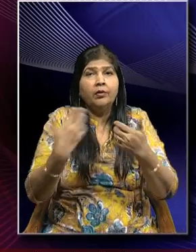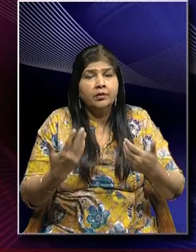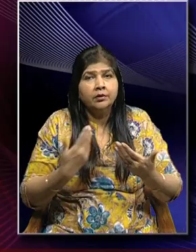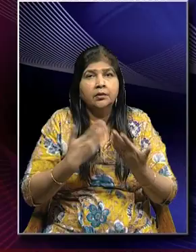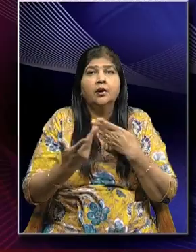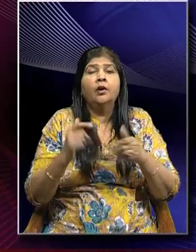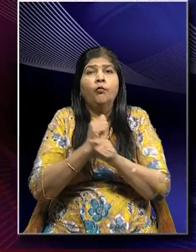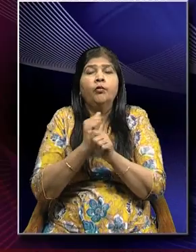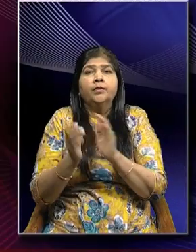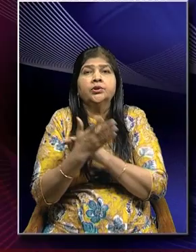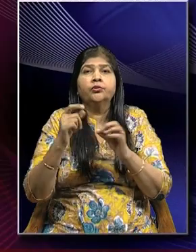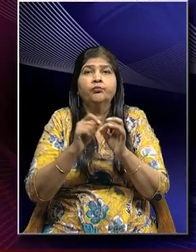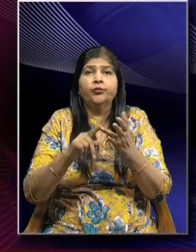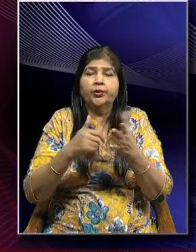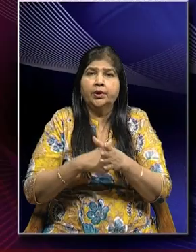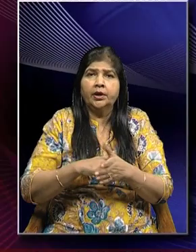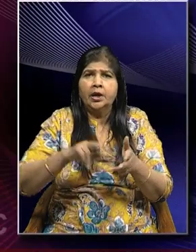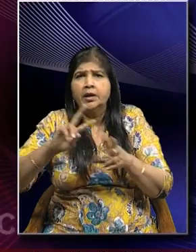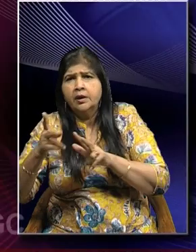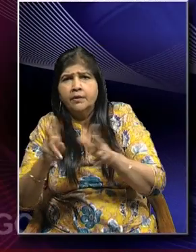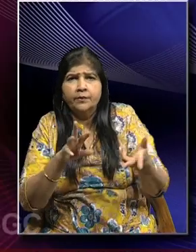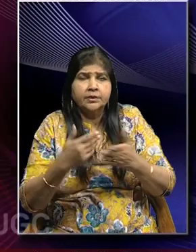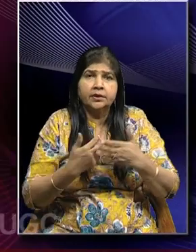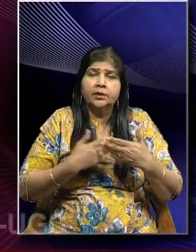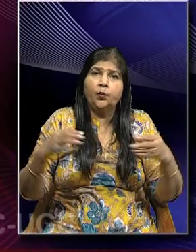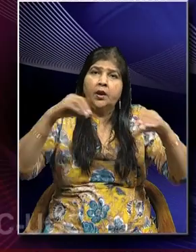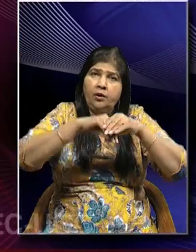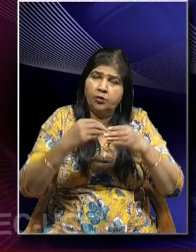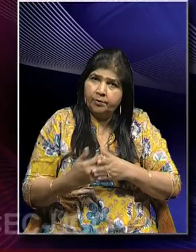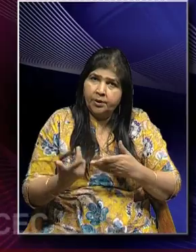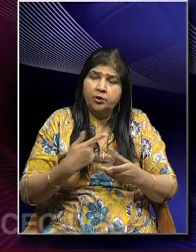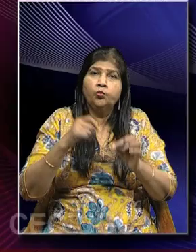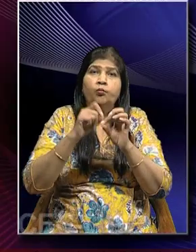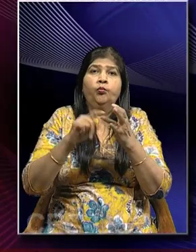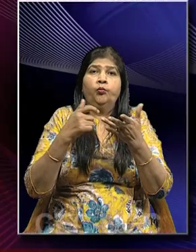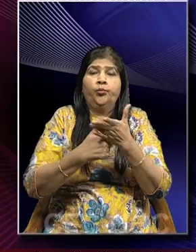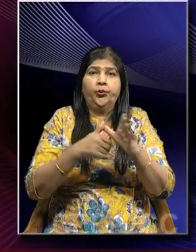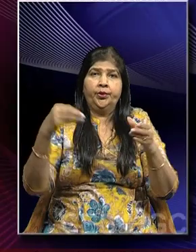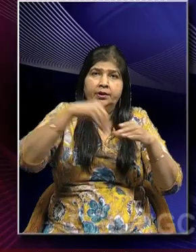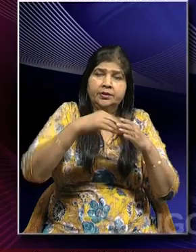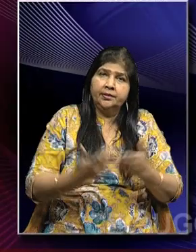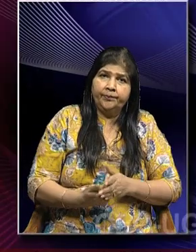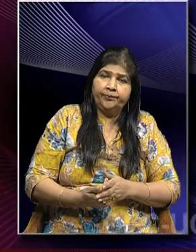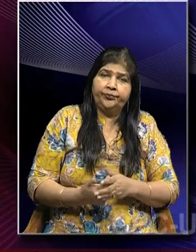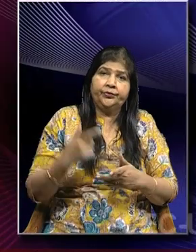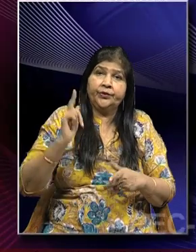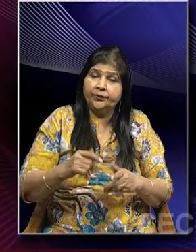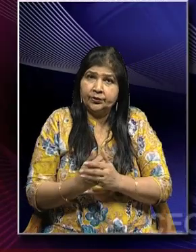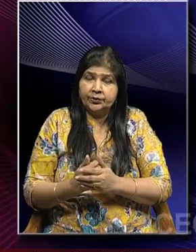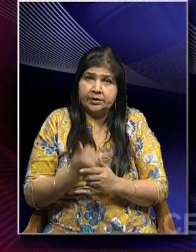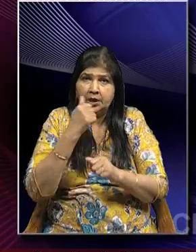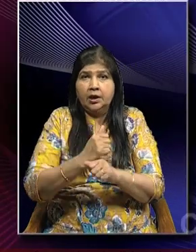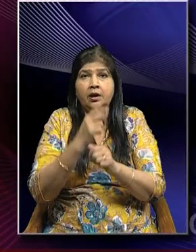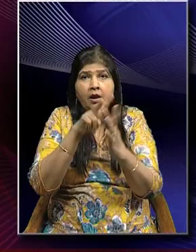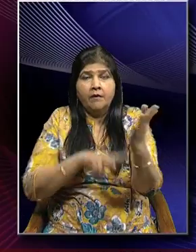the formation of board, diversity which you incorporate into your board, and then of course the governance issues,